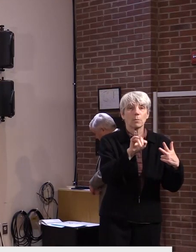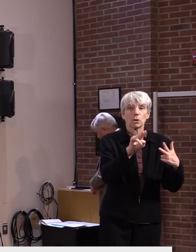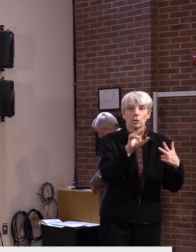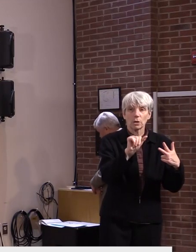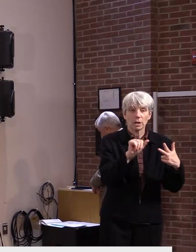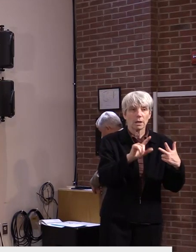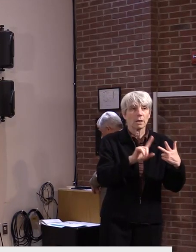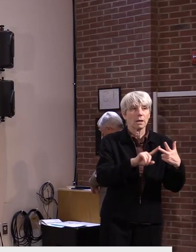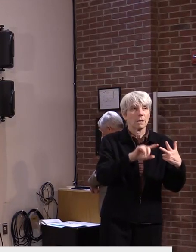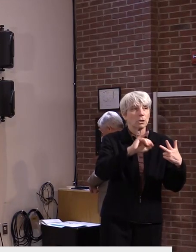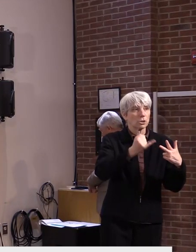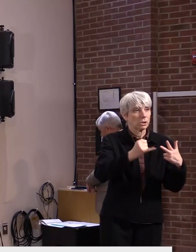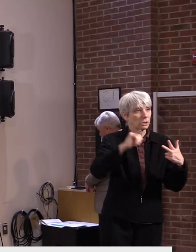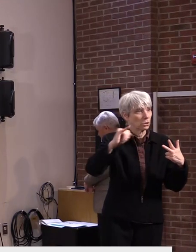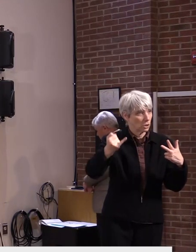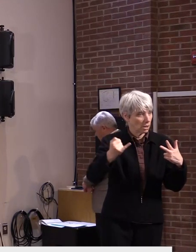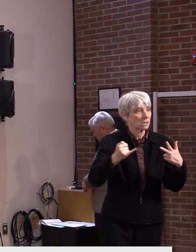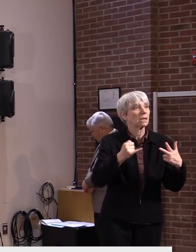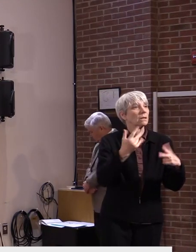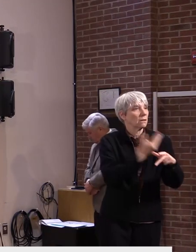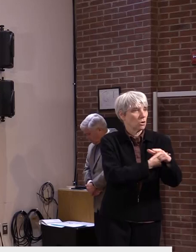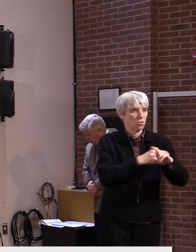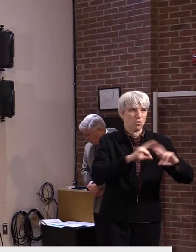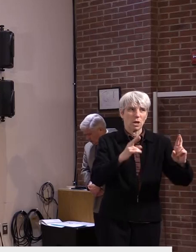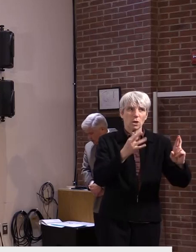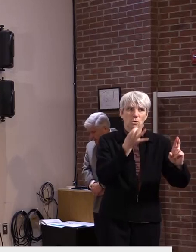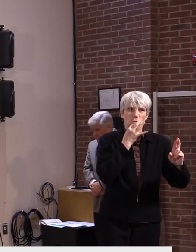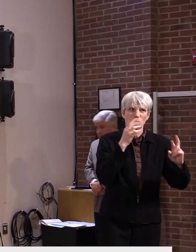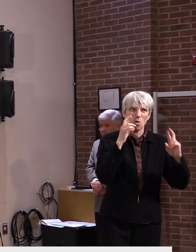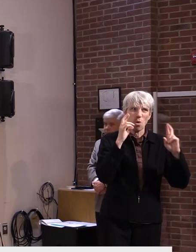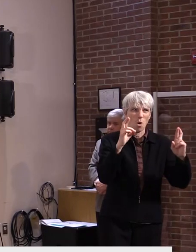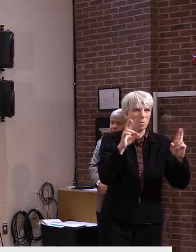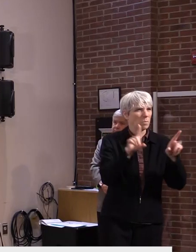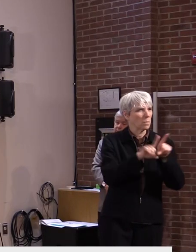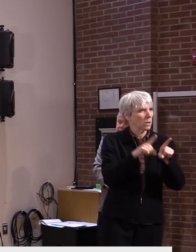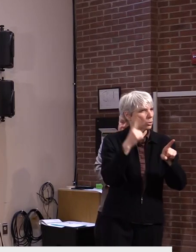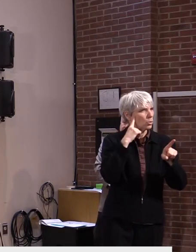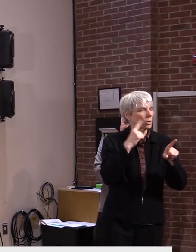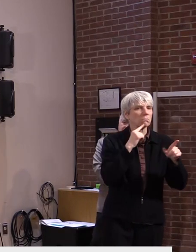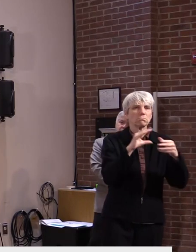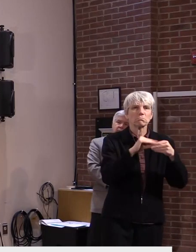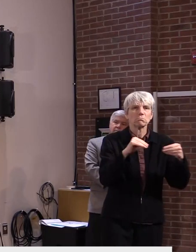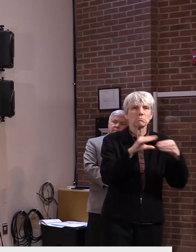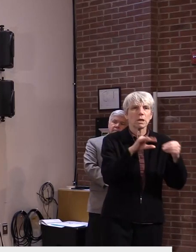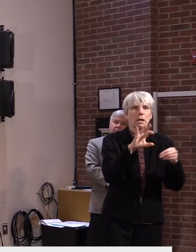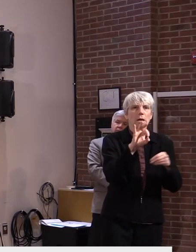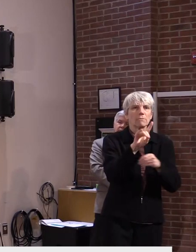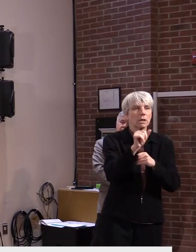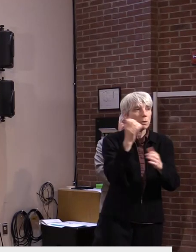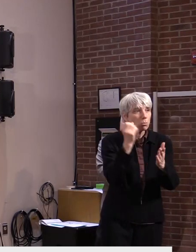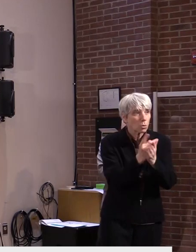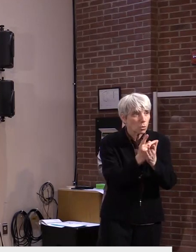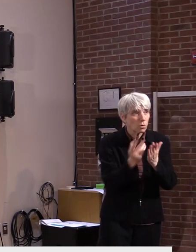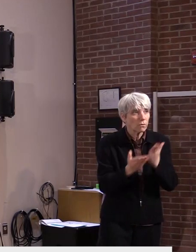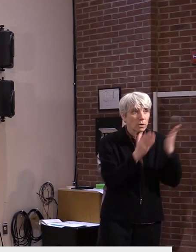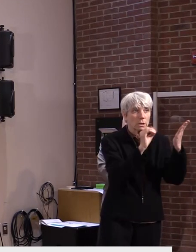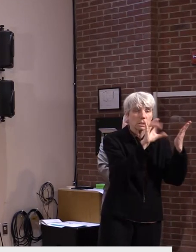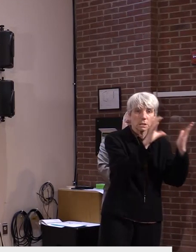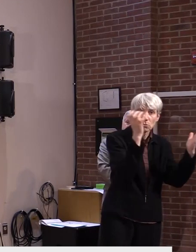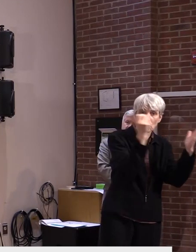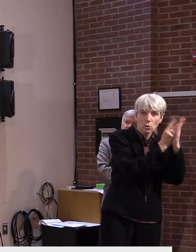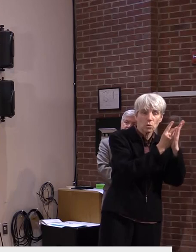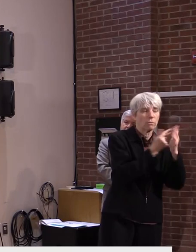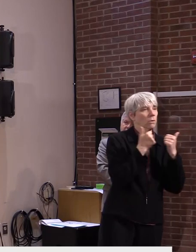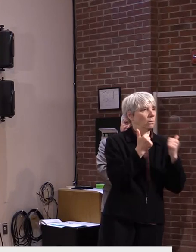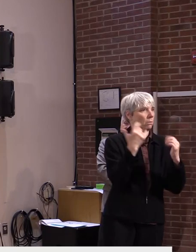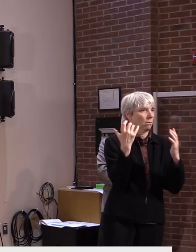regulators meet later this week, as you heard. Based on their guidance, I encourage Vermonters to get that dose of added